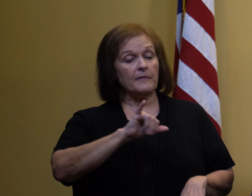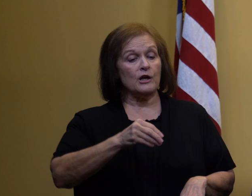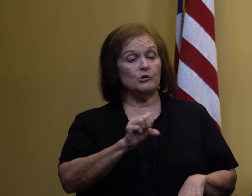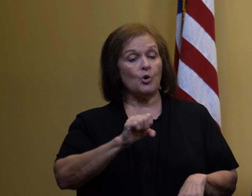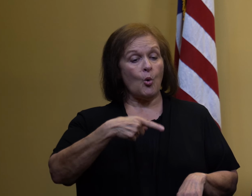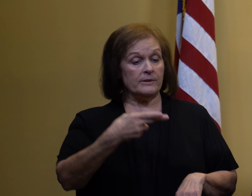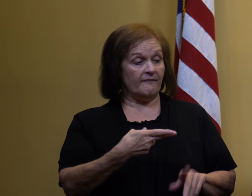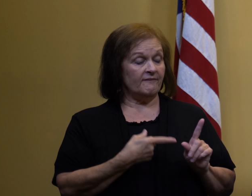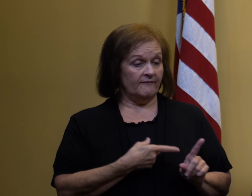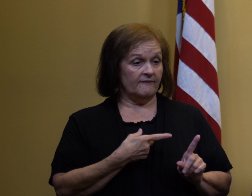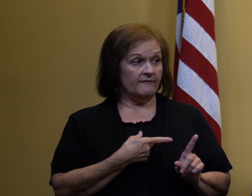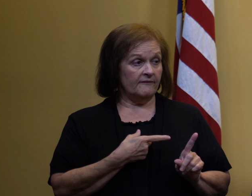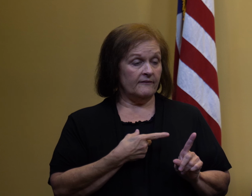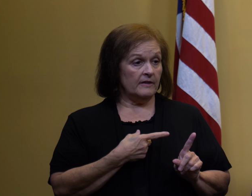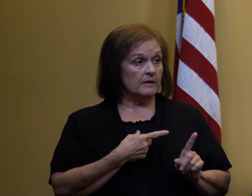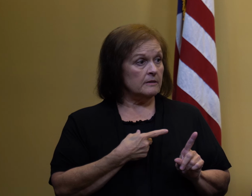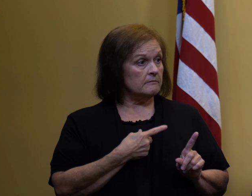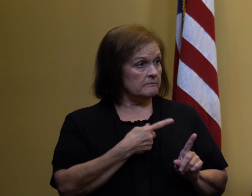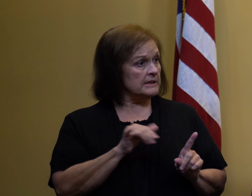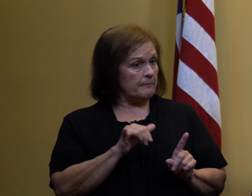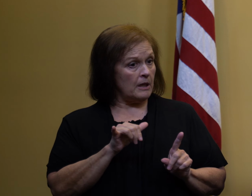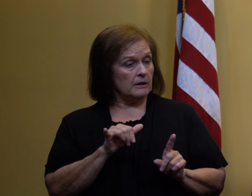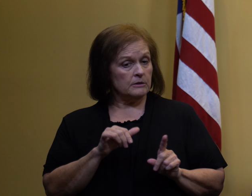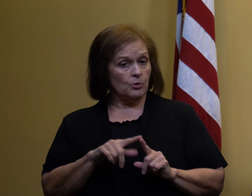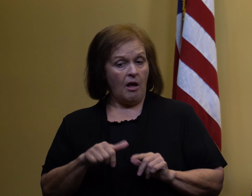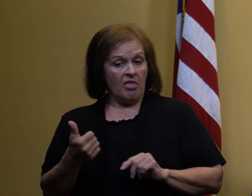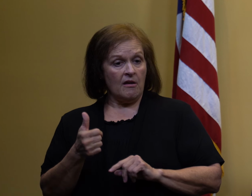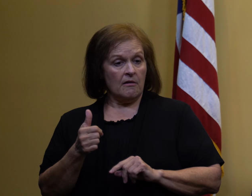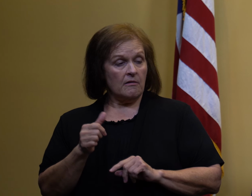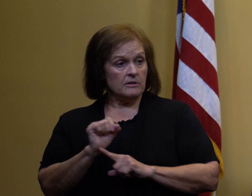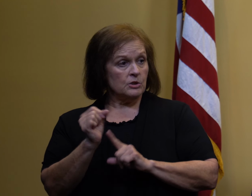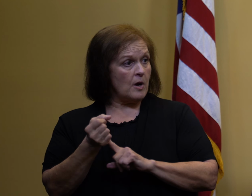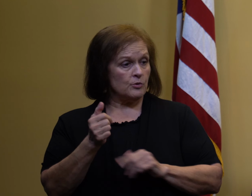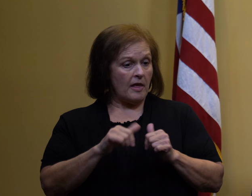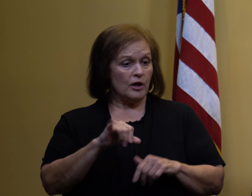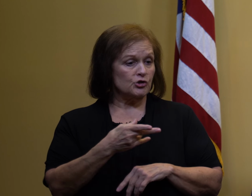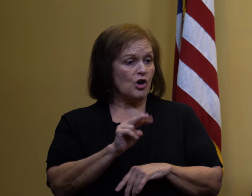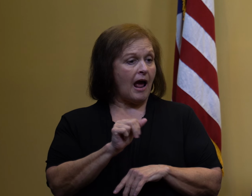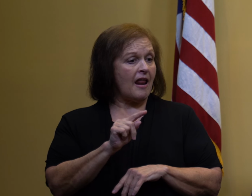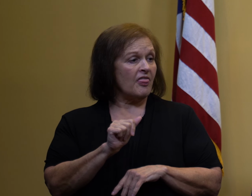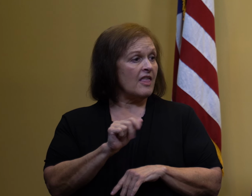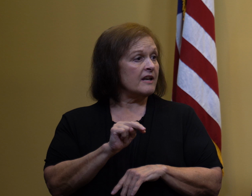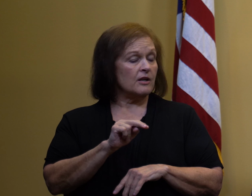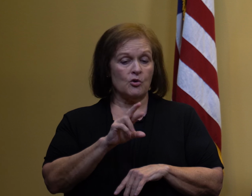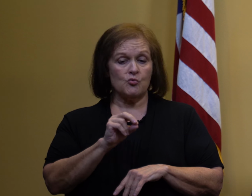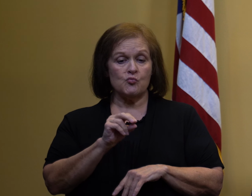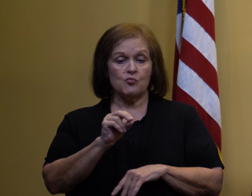I would say, is similar to many other incidents, whether Jonathan Rhodes, one of my